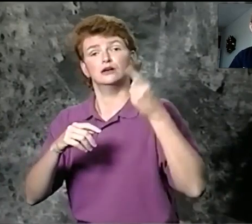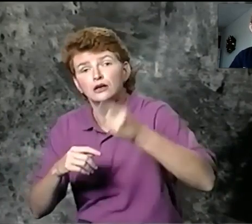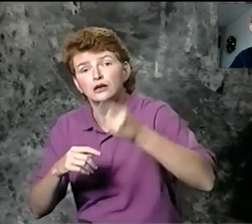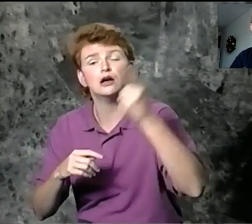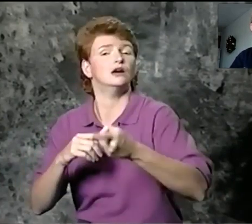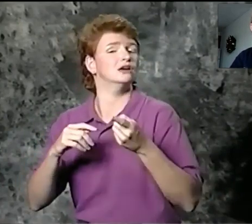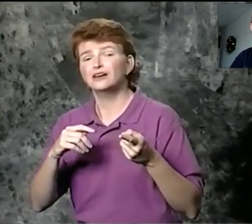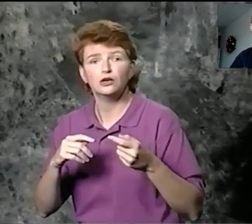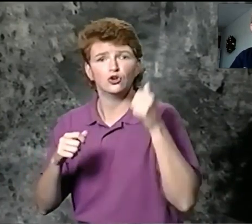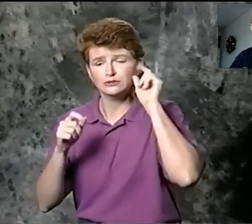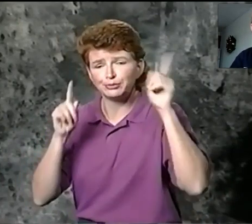Plus, they